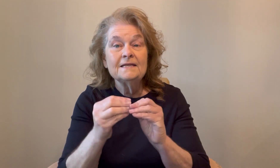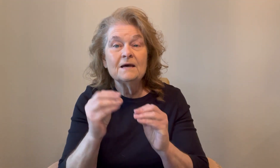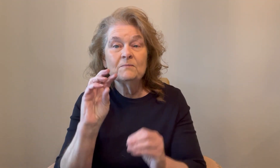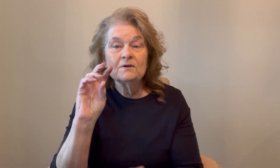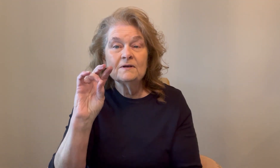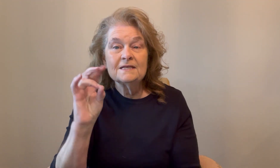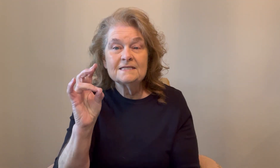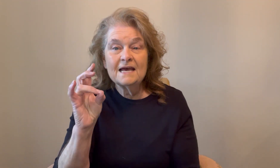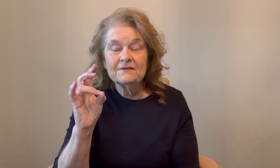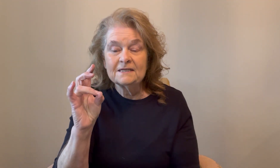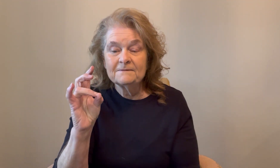Number 7.